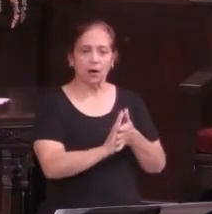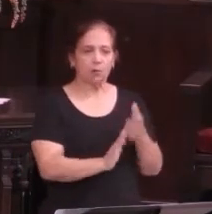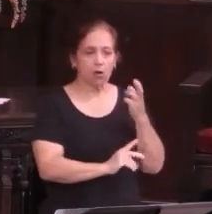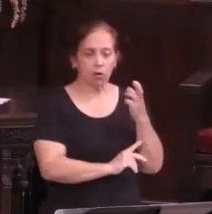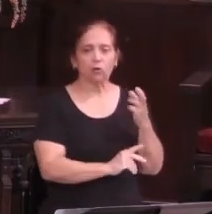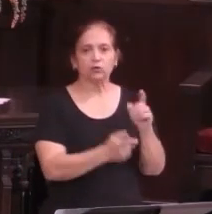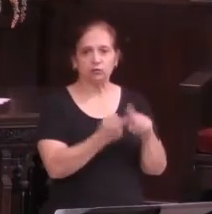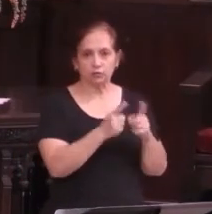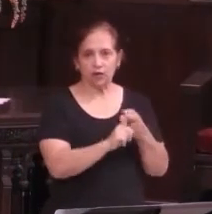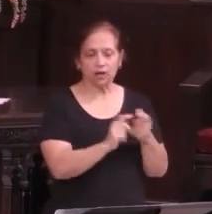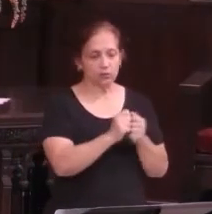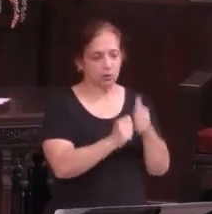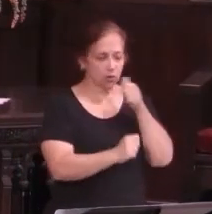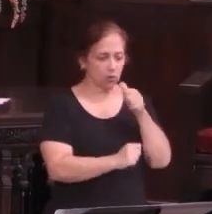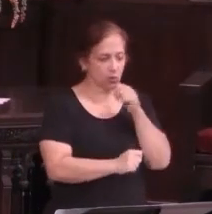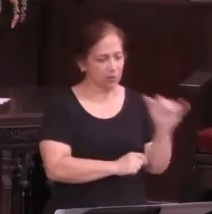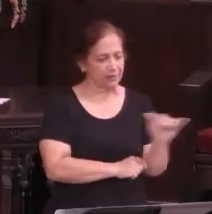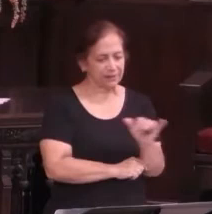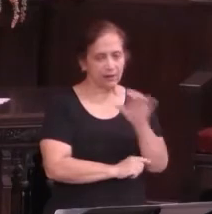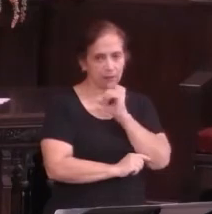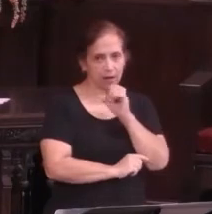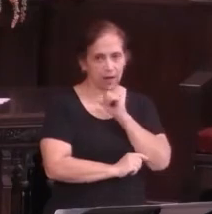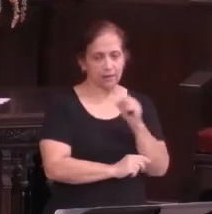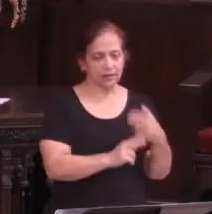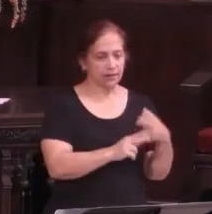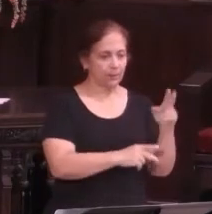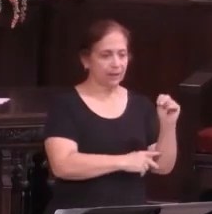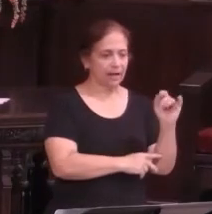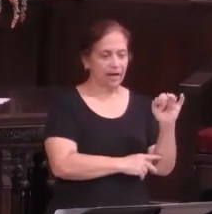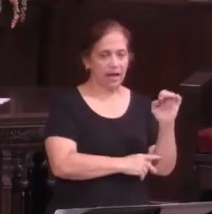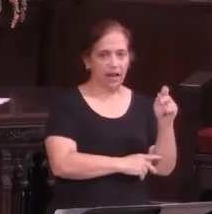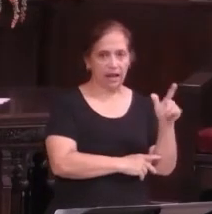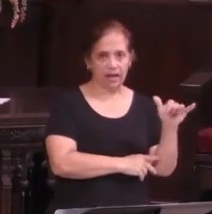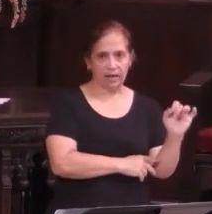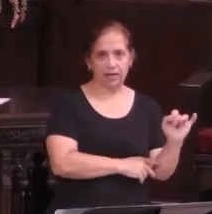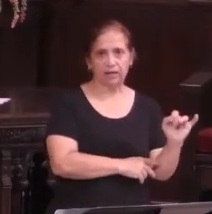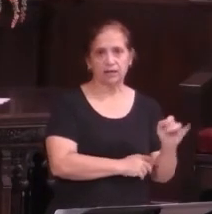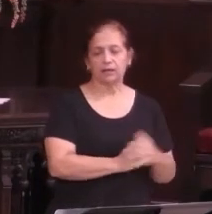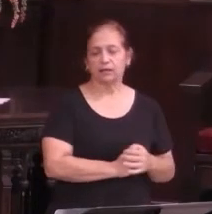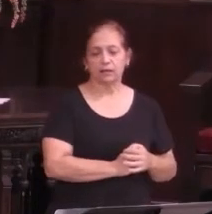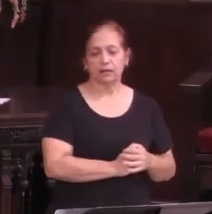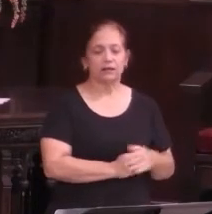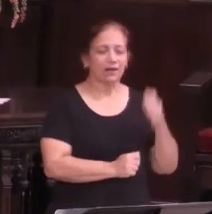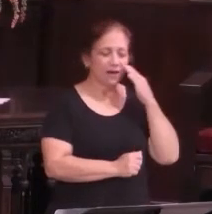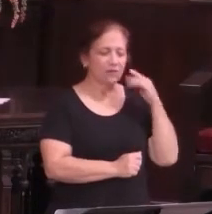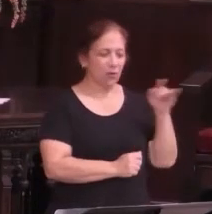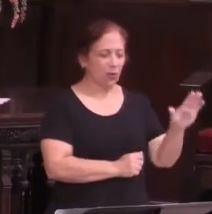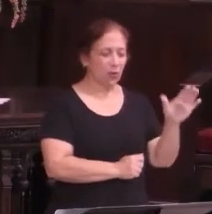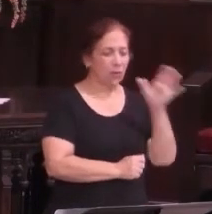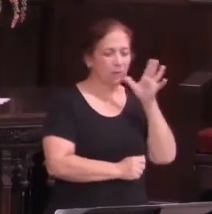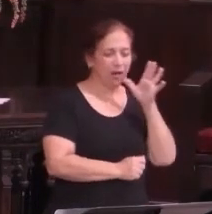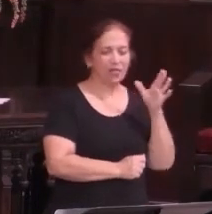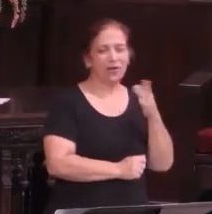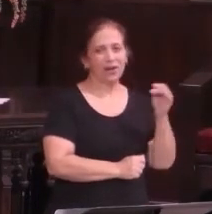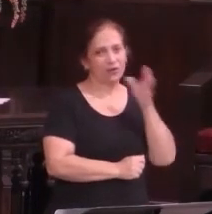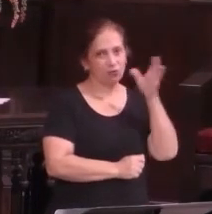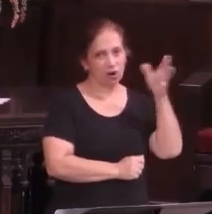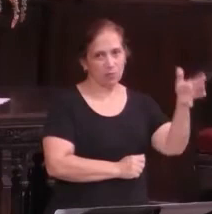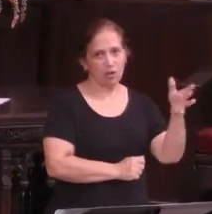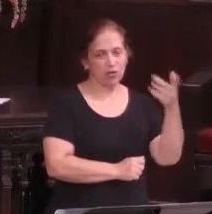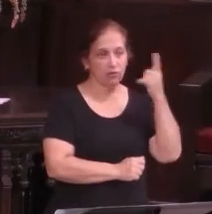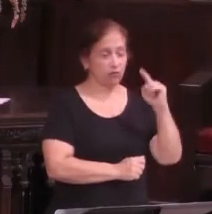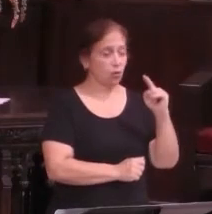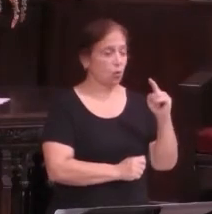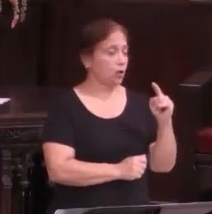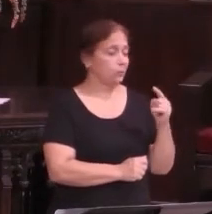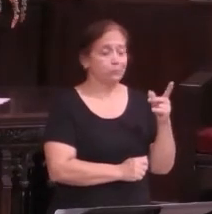a girl about her age, Nayeli. Now, I have known Nayeli's mother and grandmother for